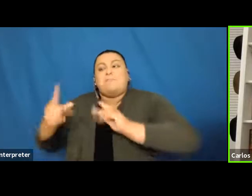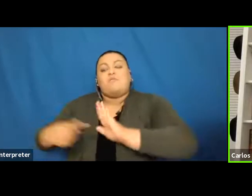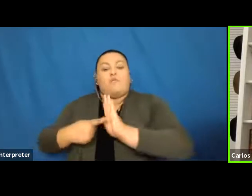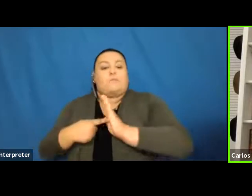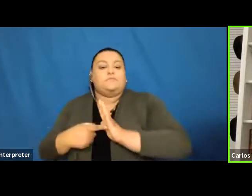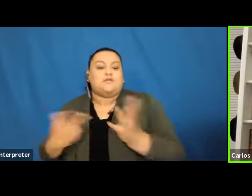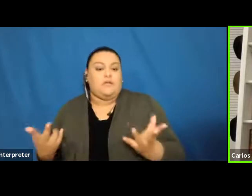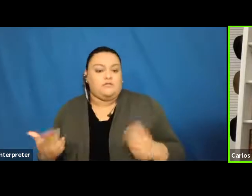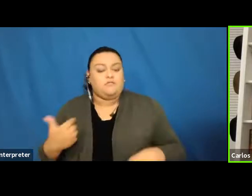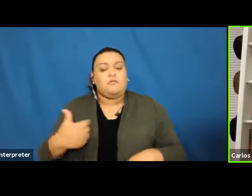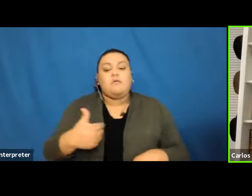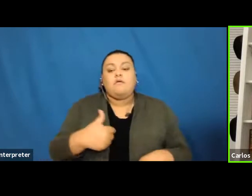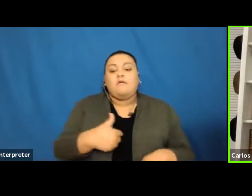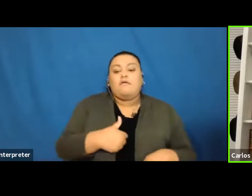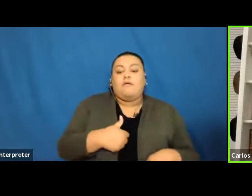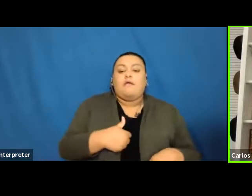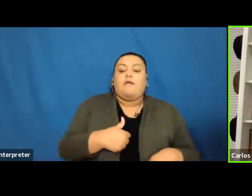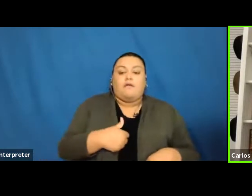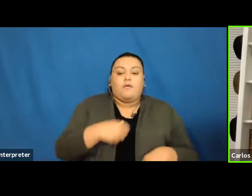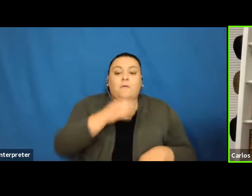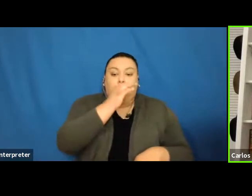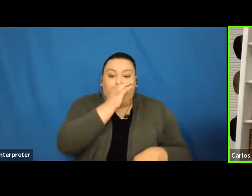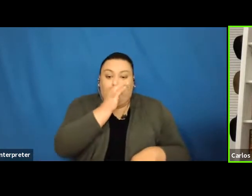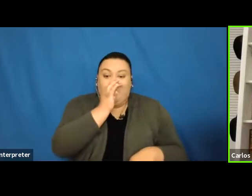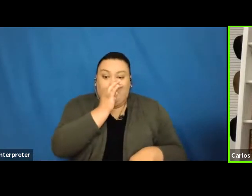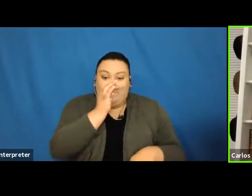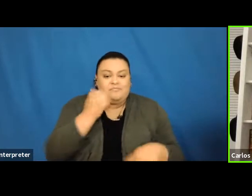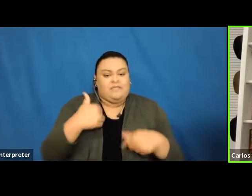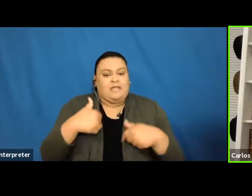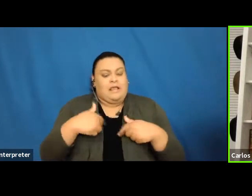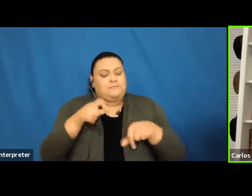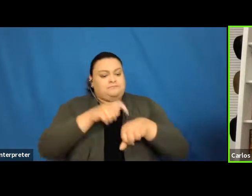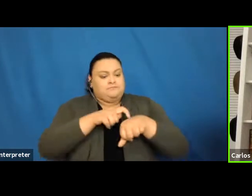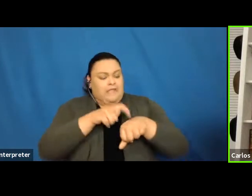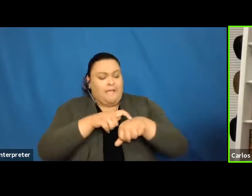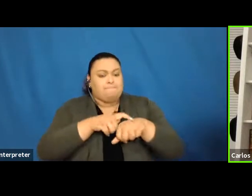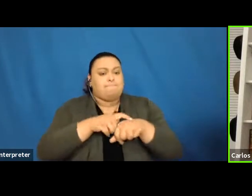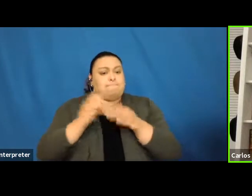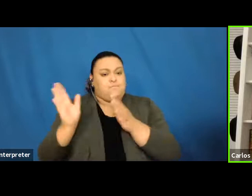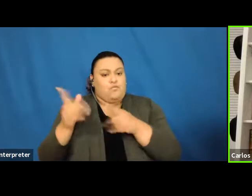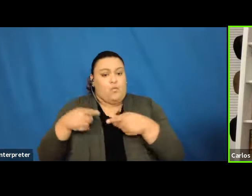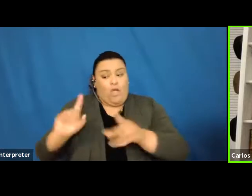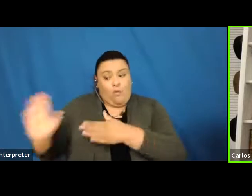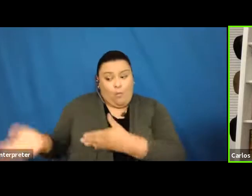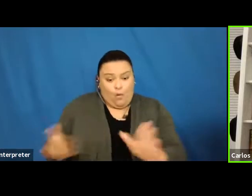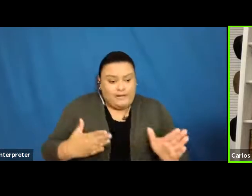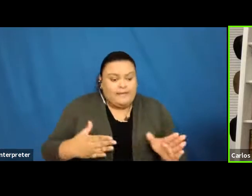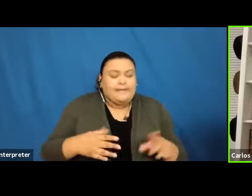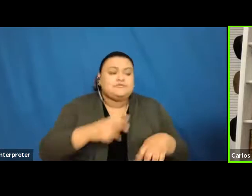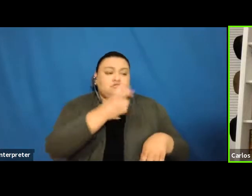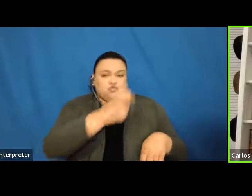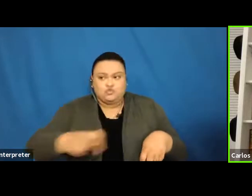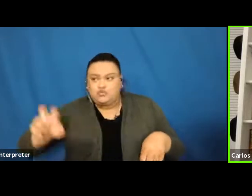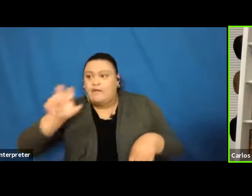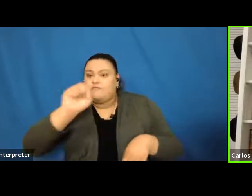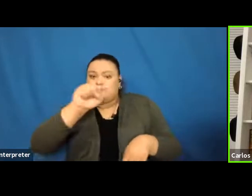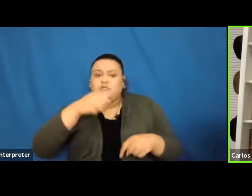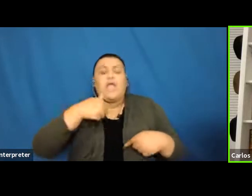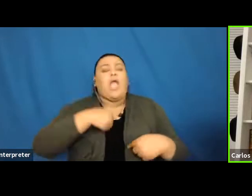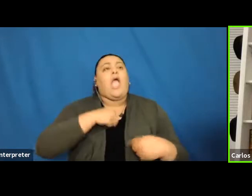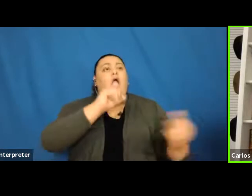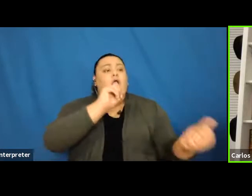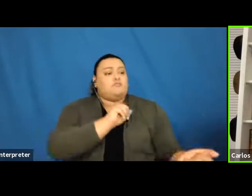one of the things in my travels and organizing and all that has been the fact that no matter where I've been, yes, I've met hostility from the right